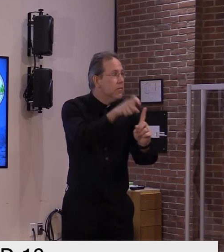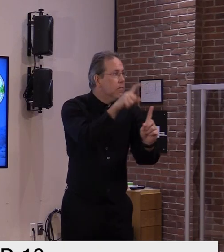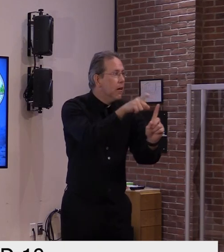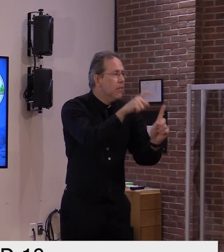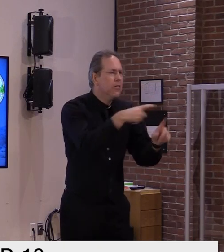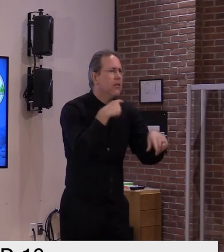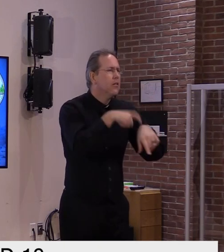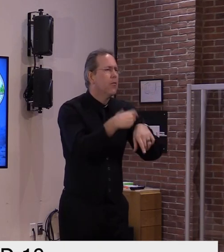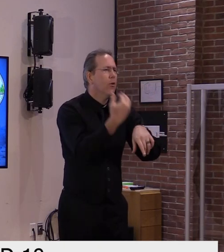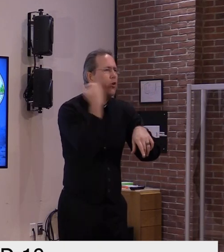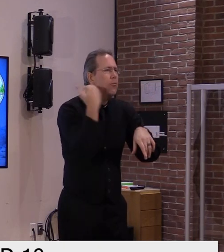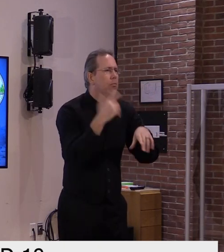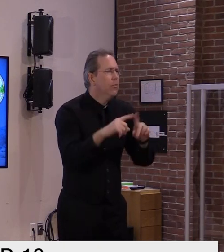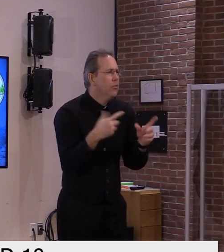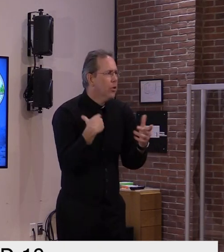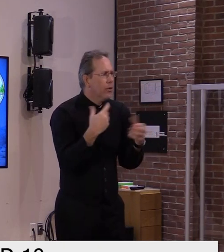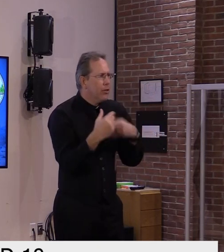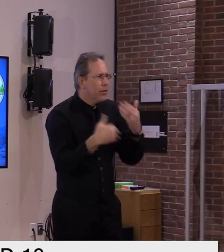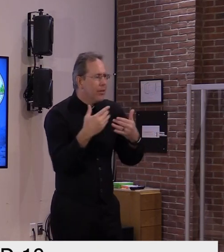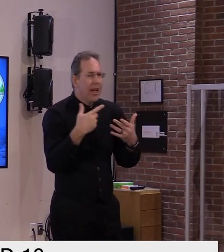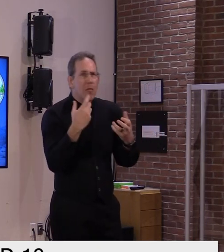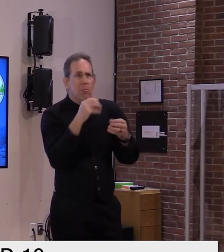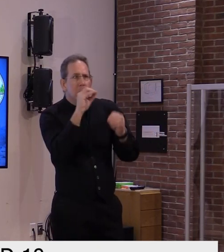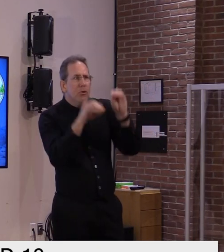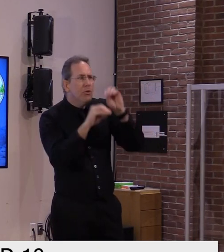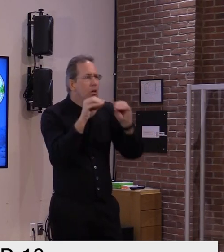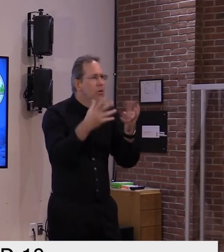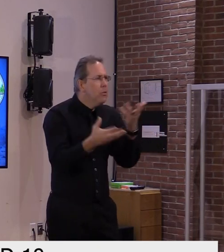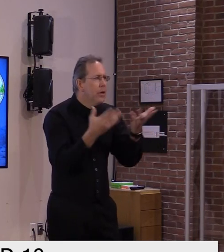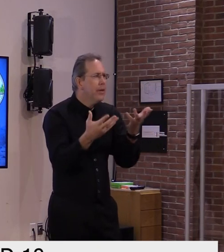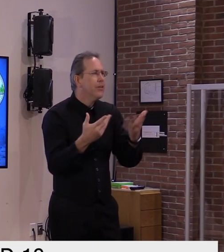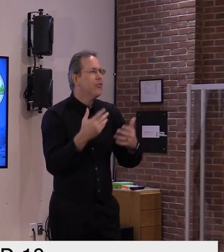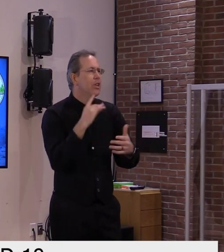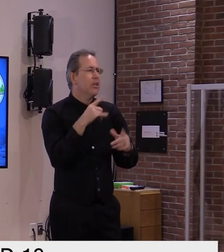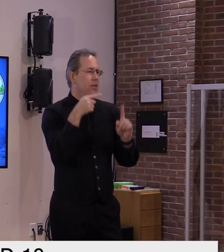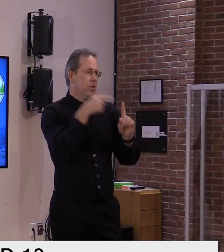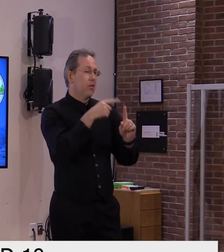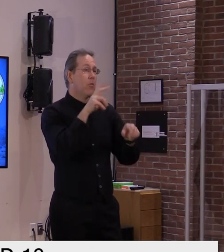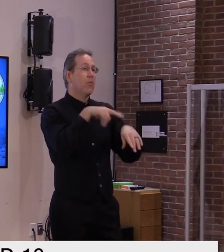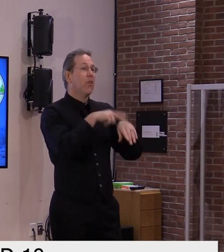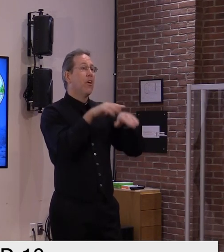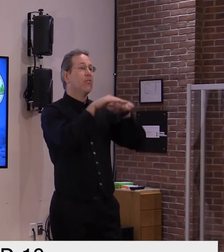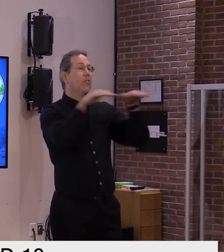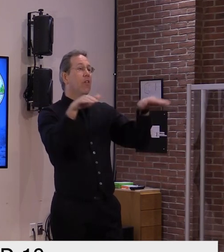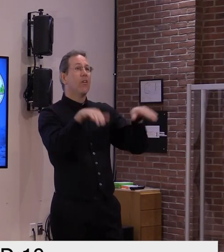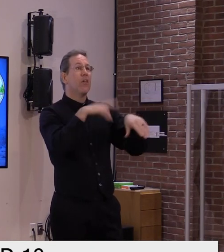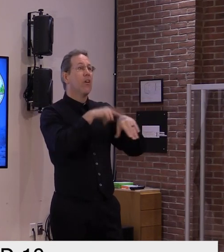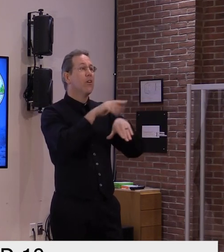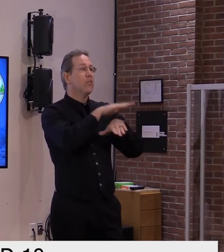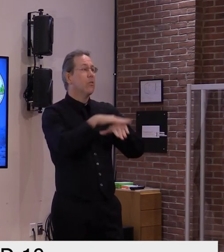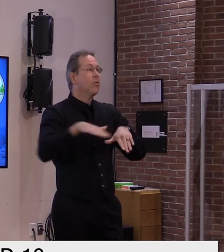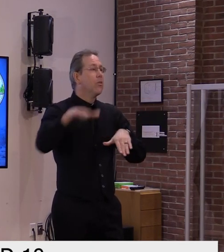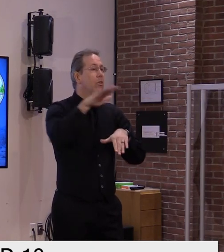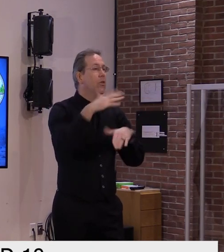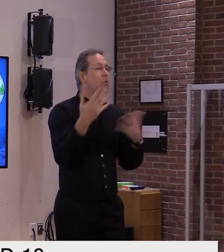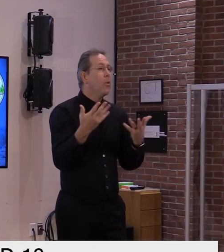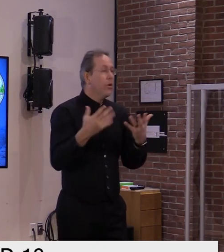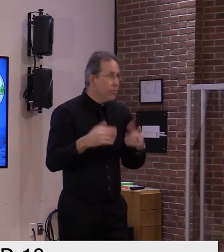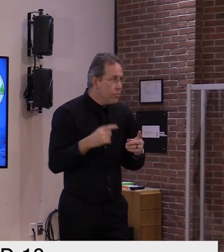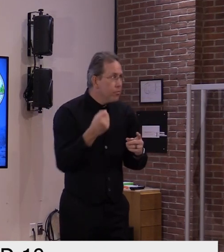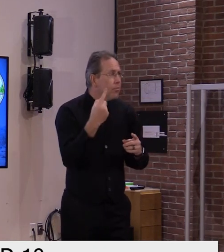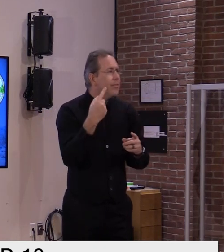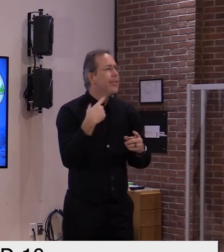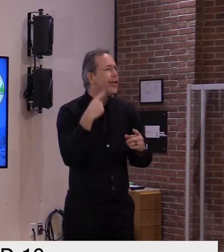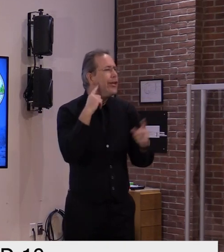more. Yeah, as I've been reading the national data, again, it's mostly filled with anecdotal